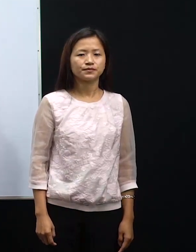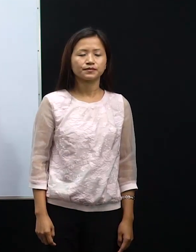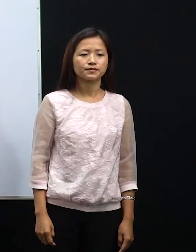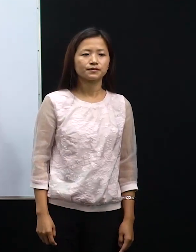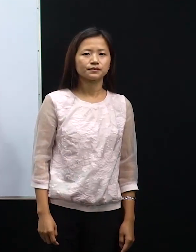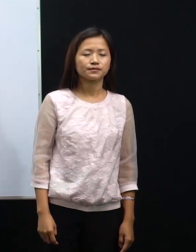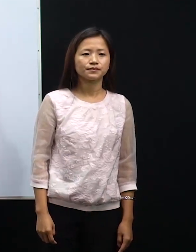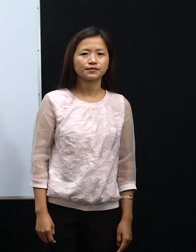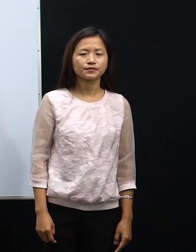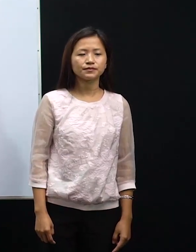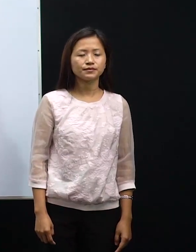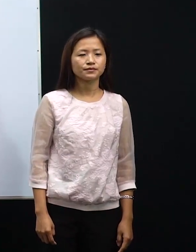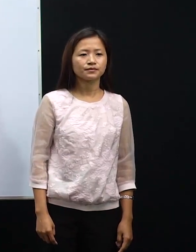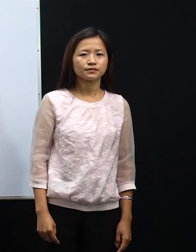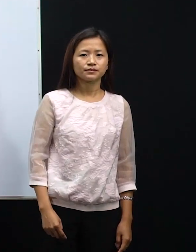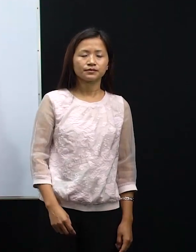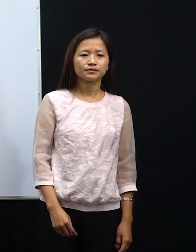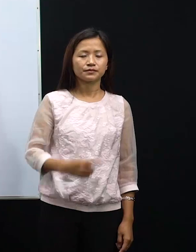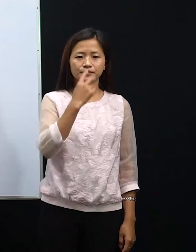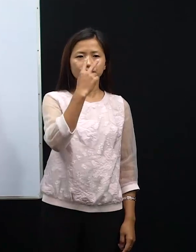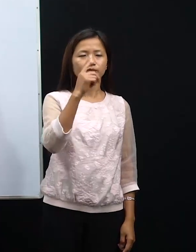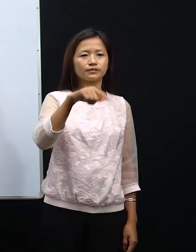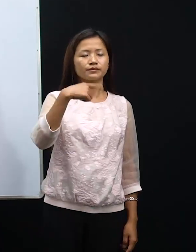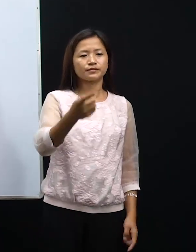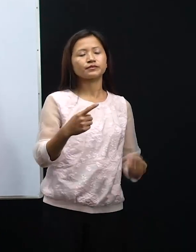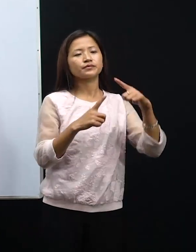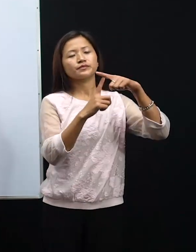Let's look at the next topic.